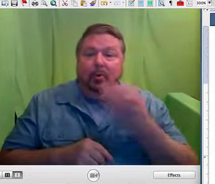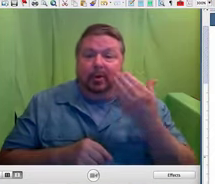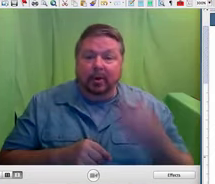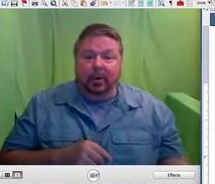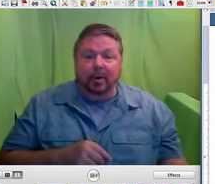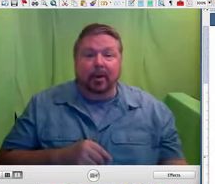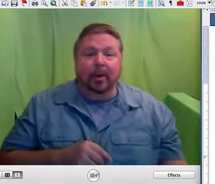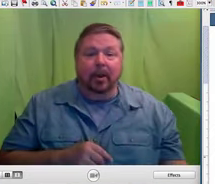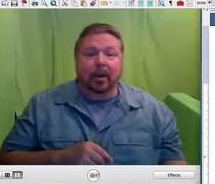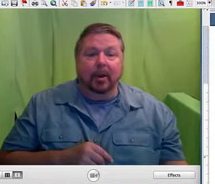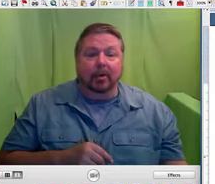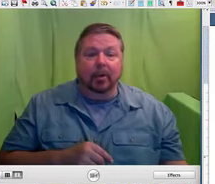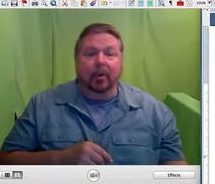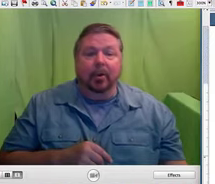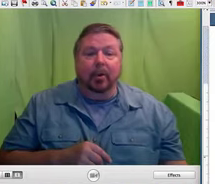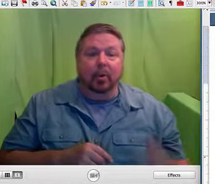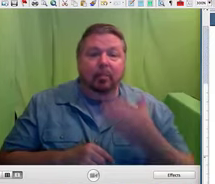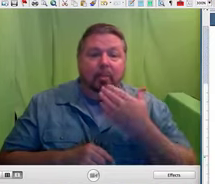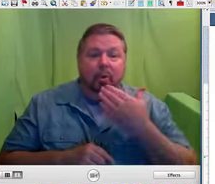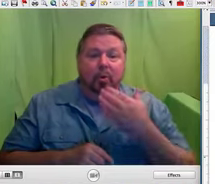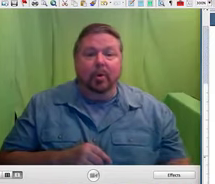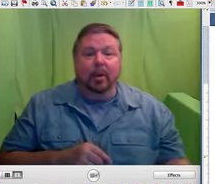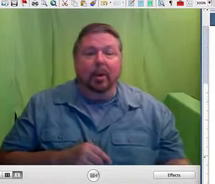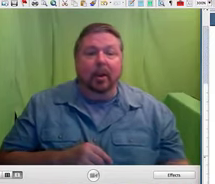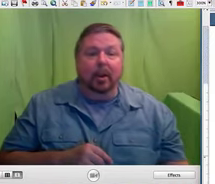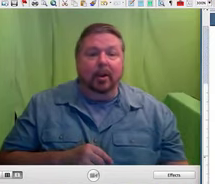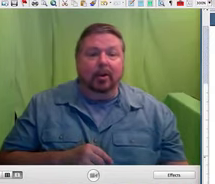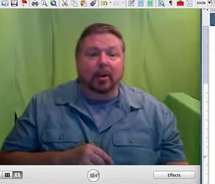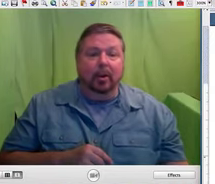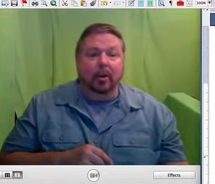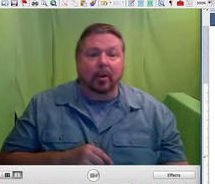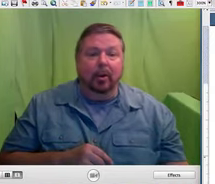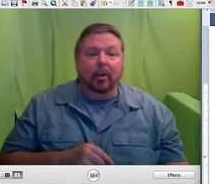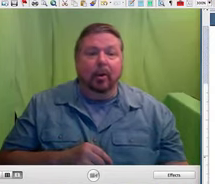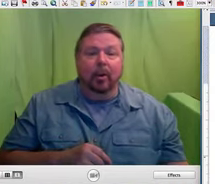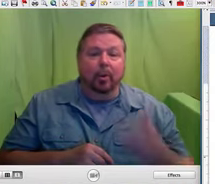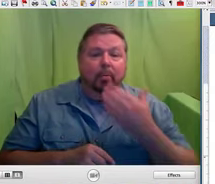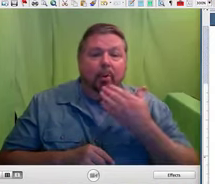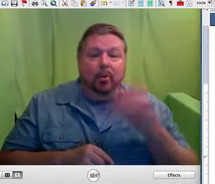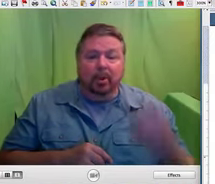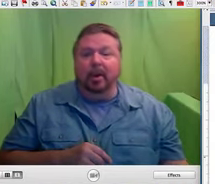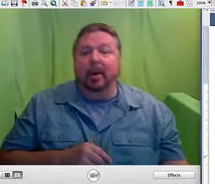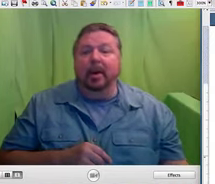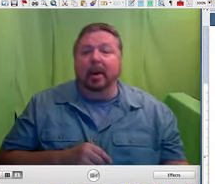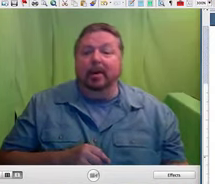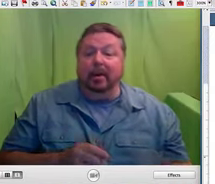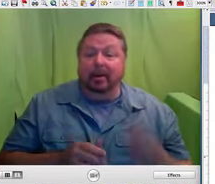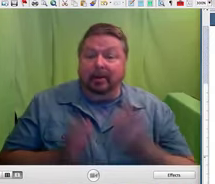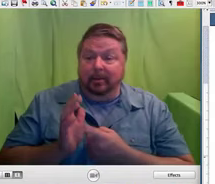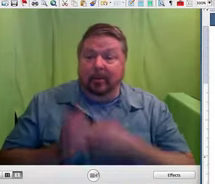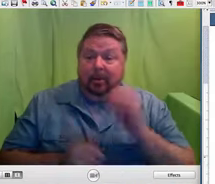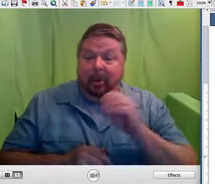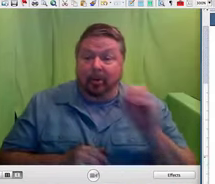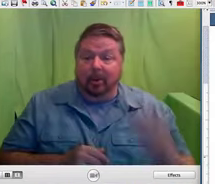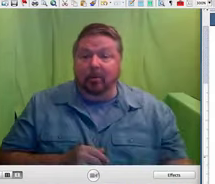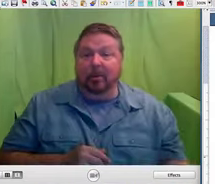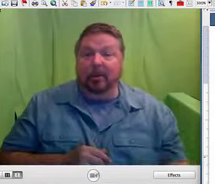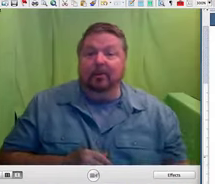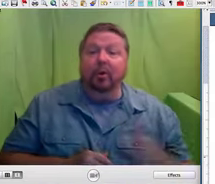hoot, and moo, and mood. And sometimes the